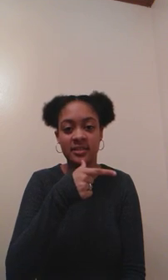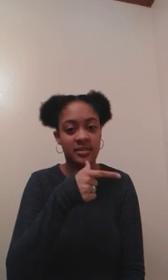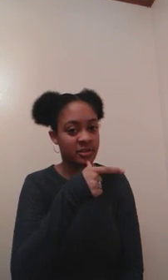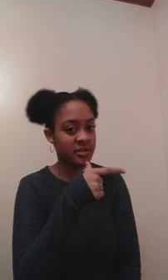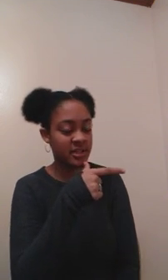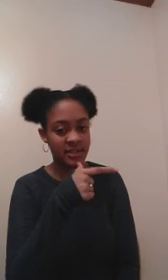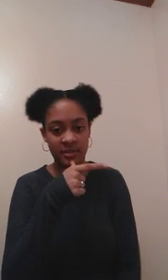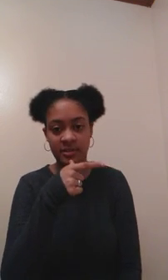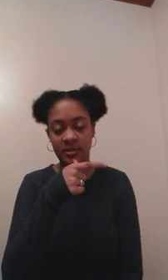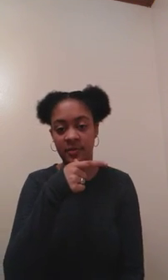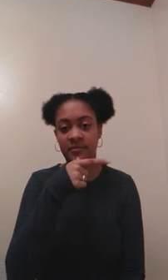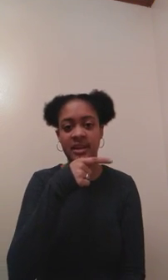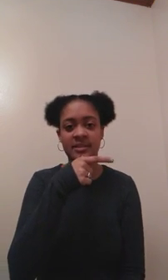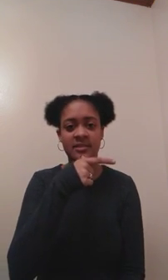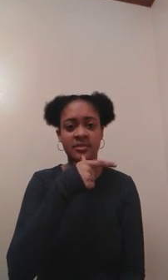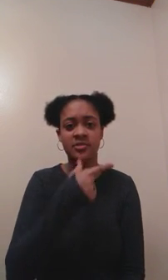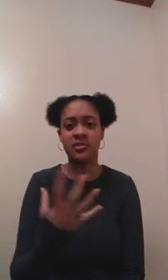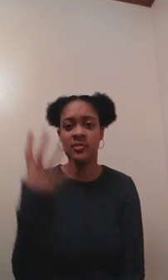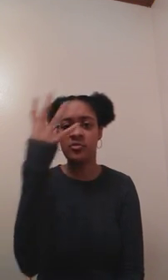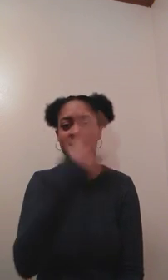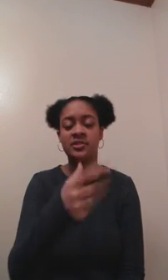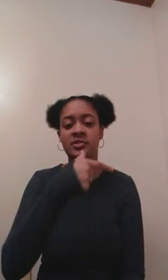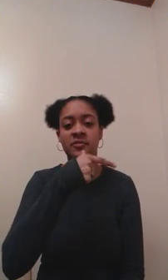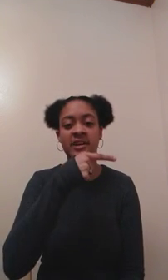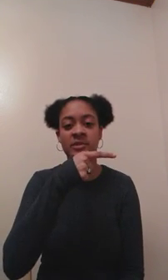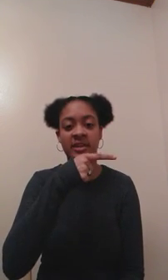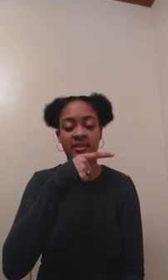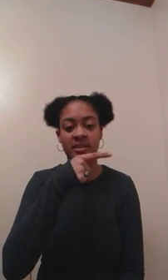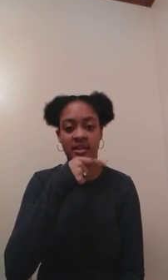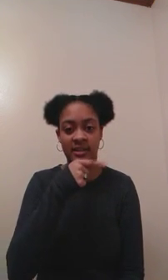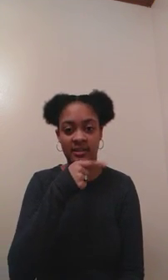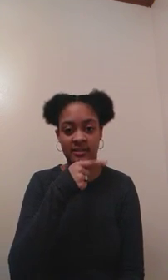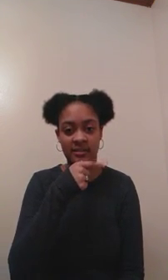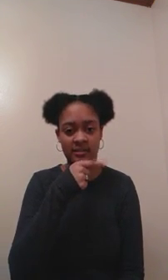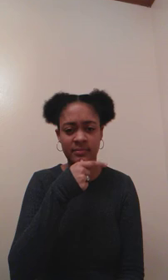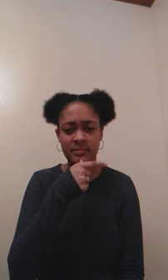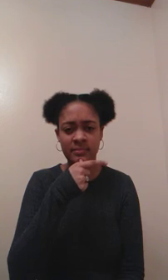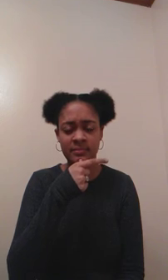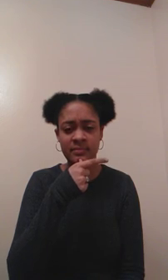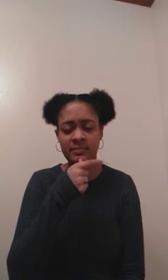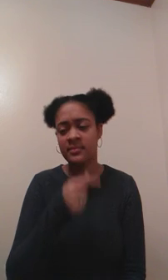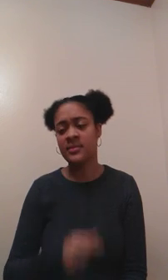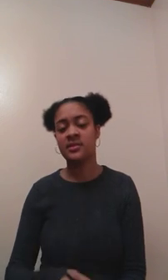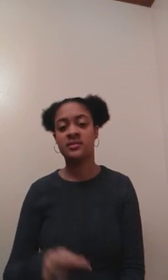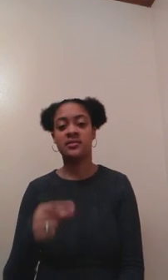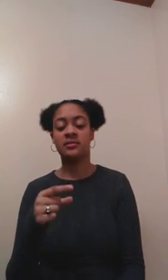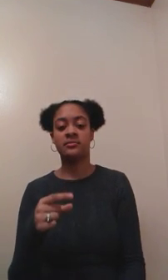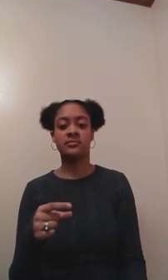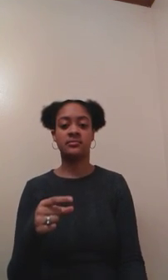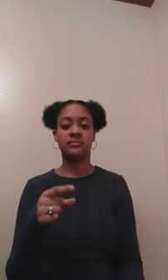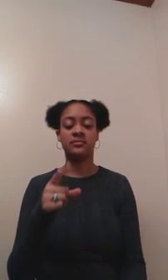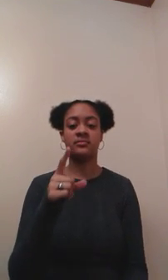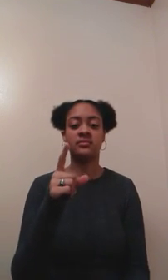So you're touching your face. You're drawing more attention to your face by touching it like this. So,